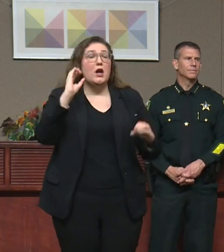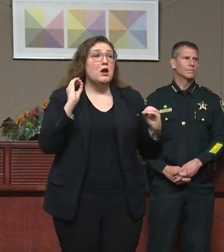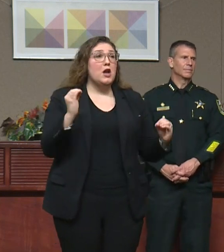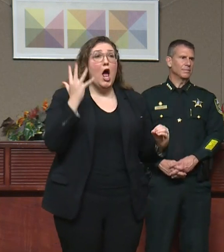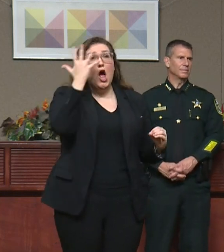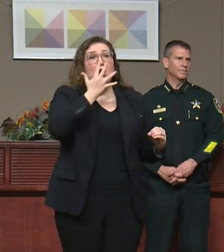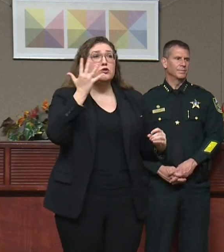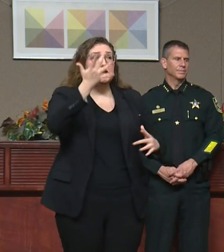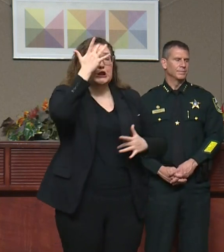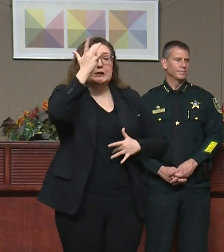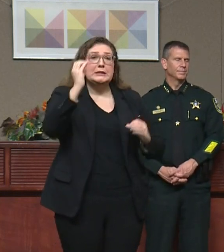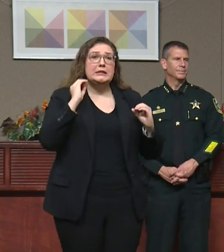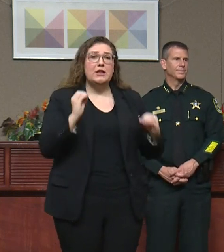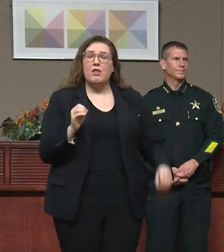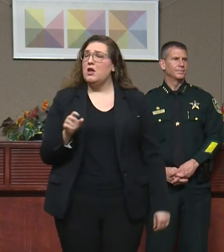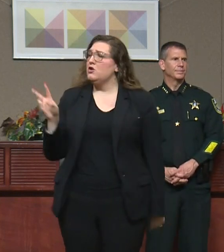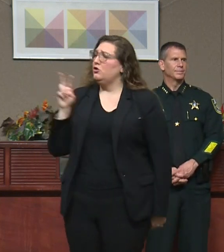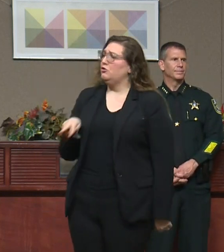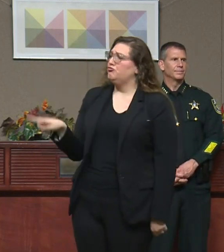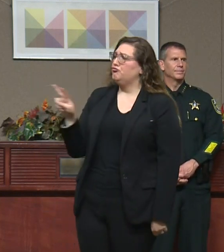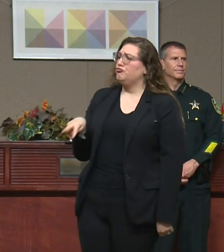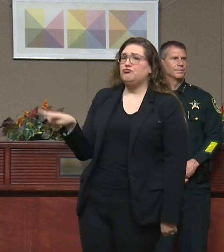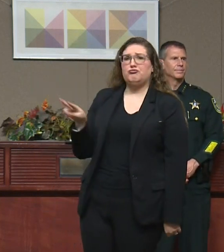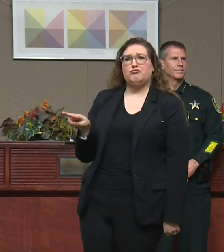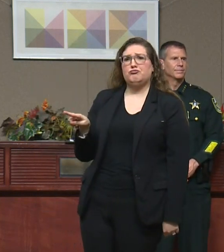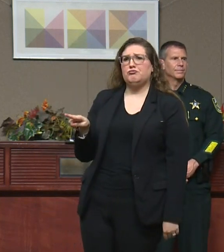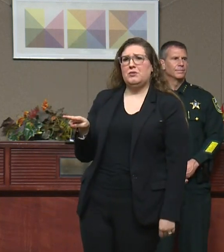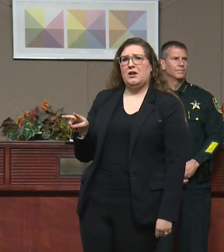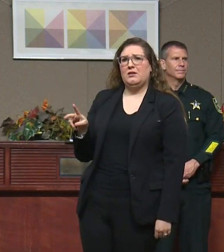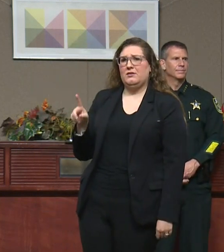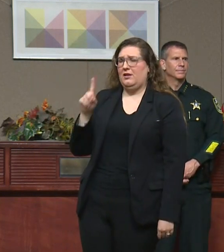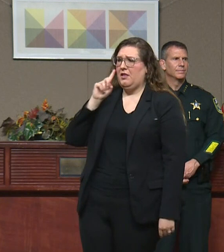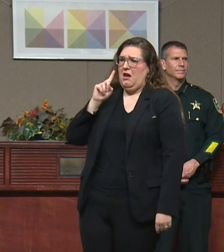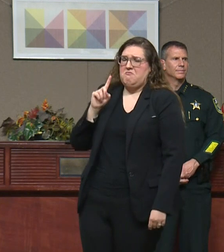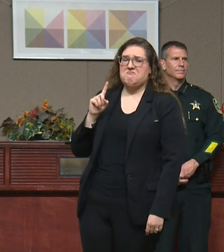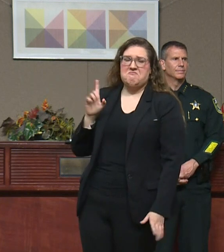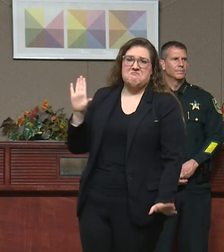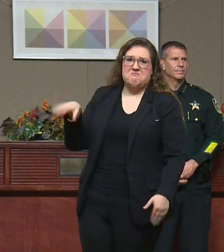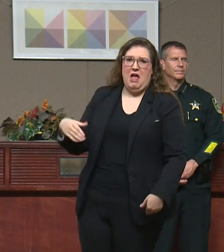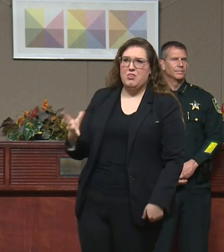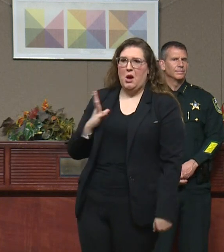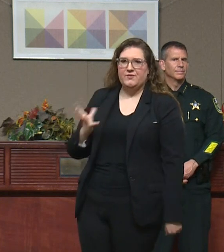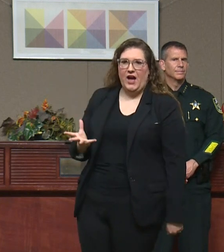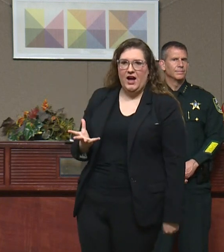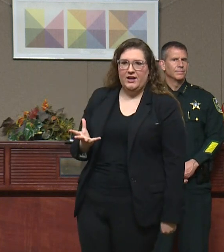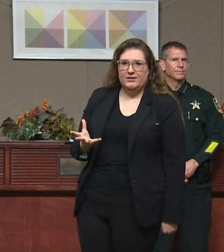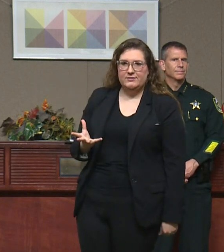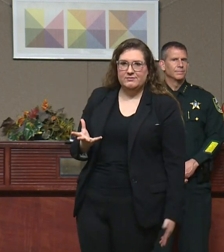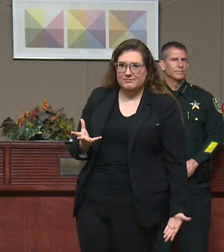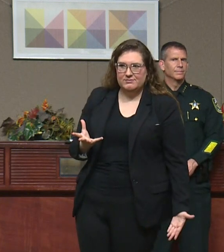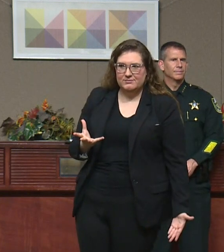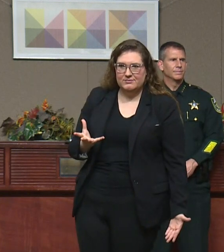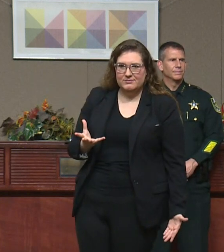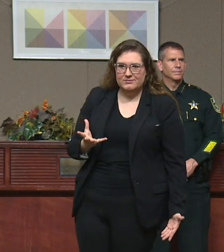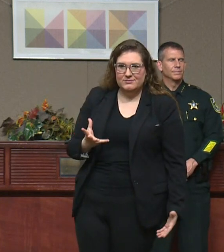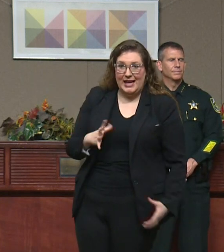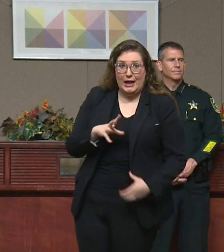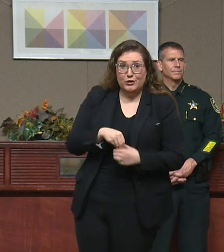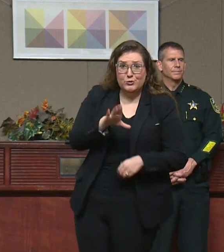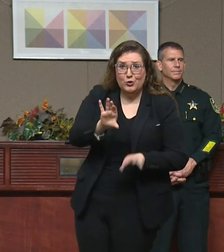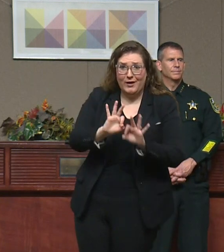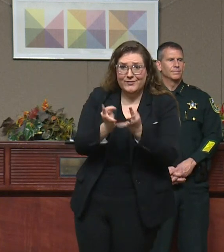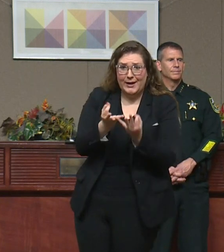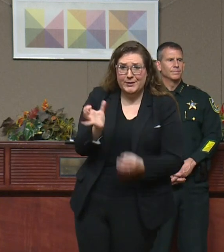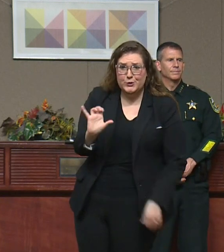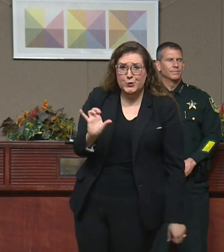ill either, you will not protect for an individual like that, normally, even within your family. So